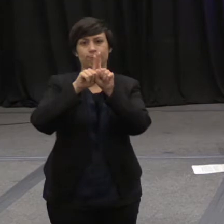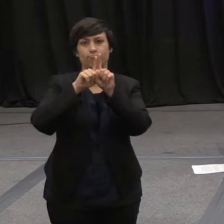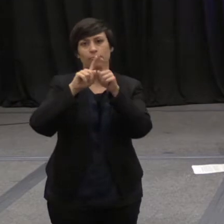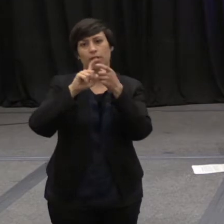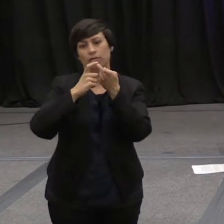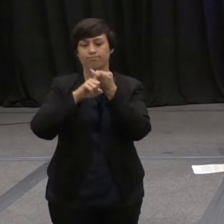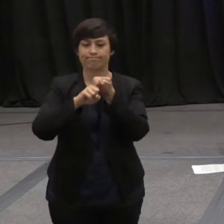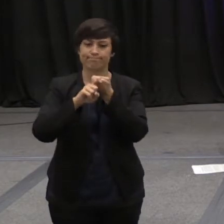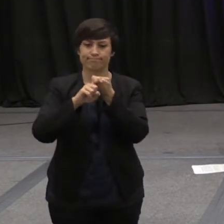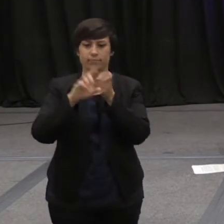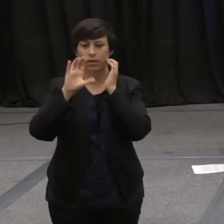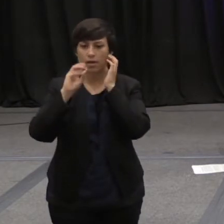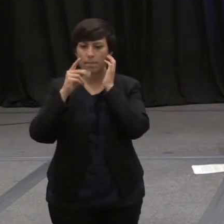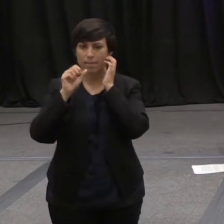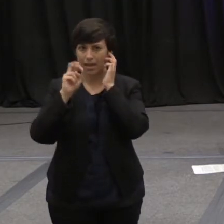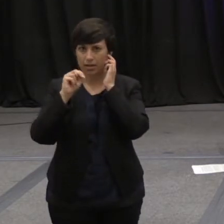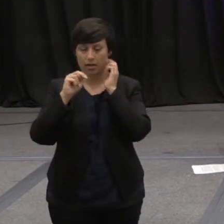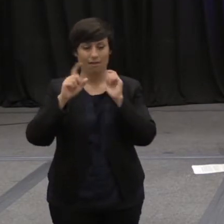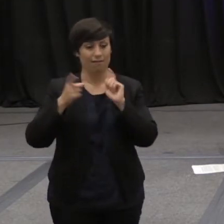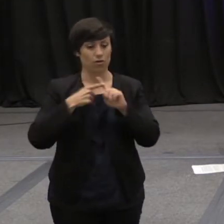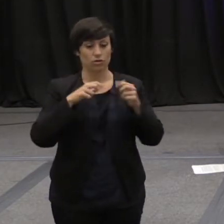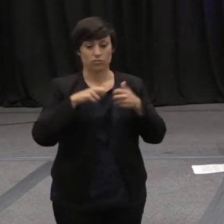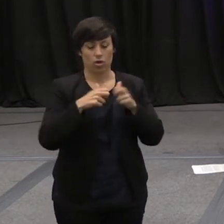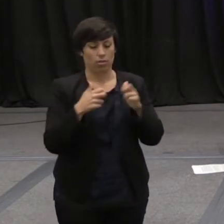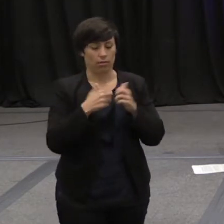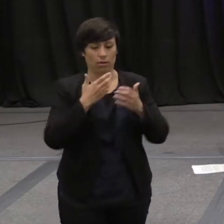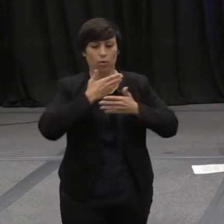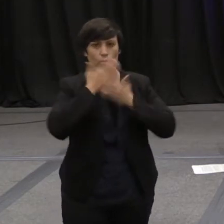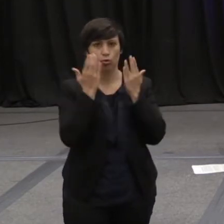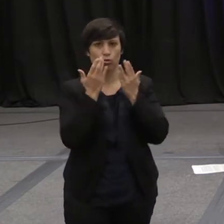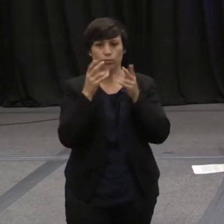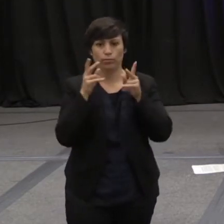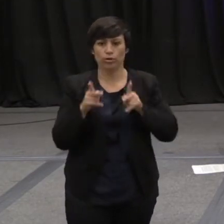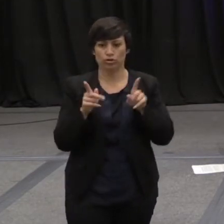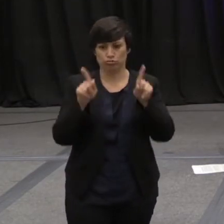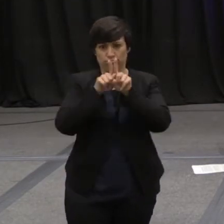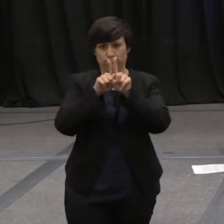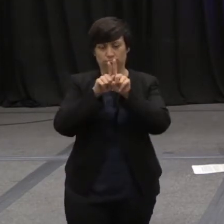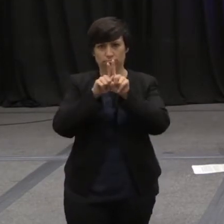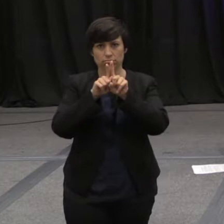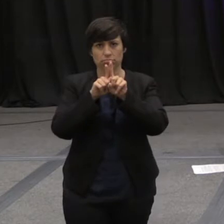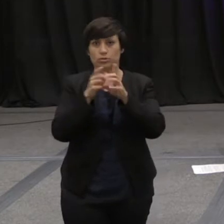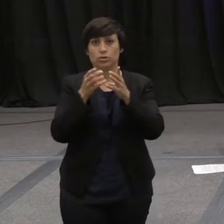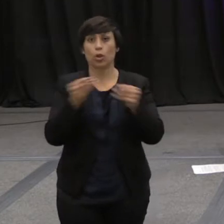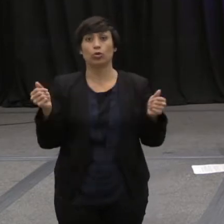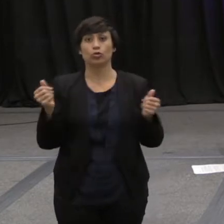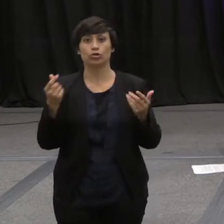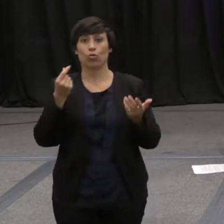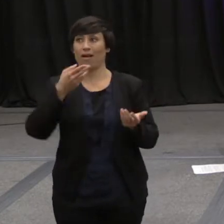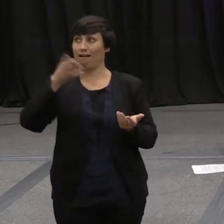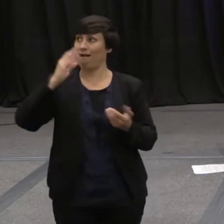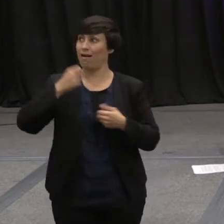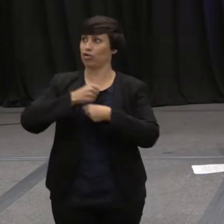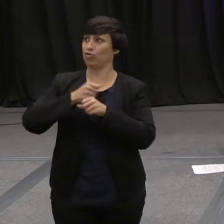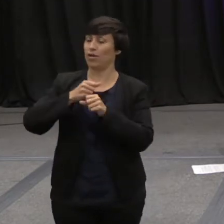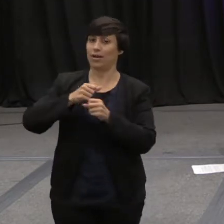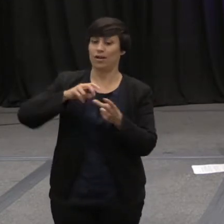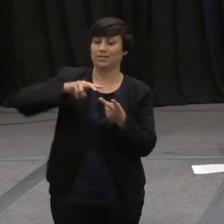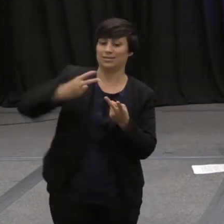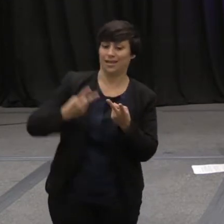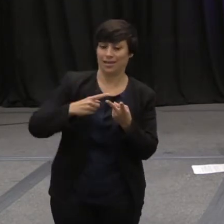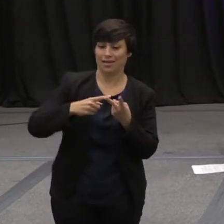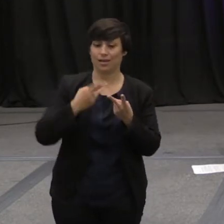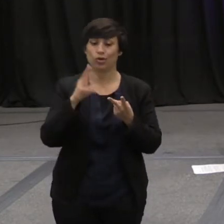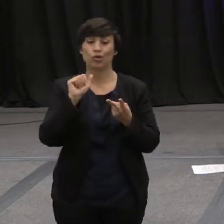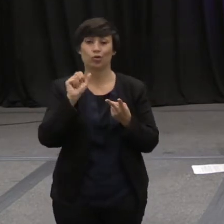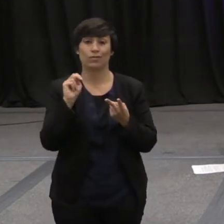first problem is lack of companionship. And the solution to that is God creating another human being. So